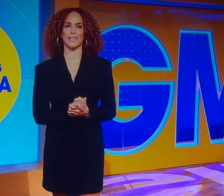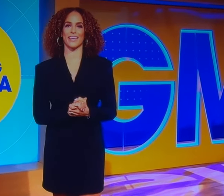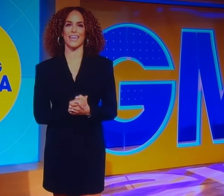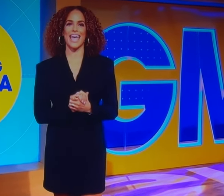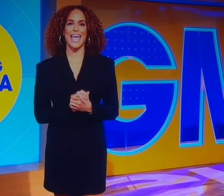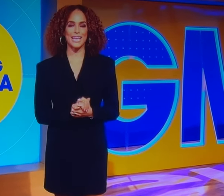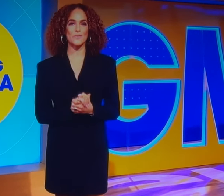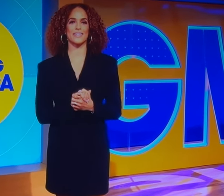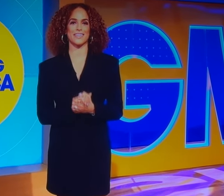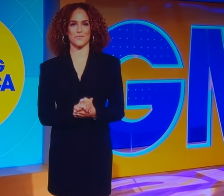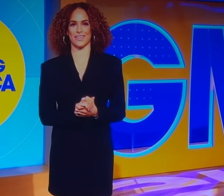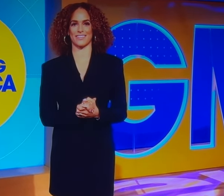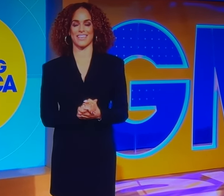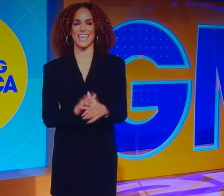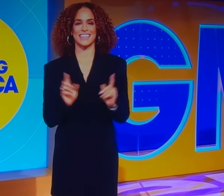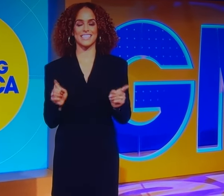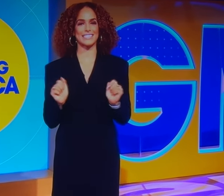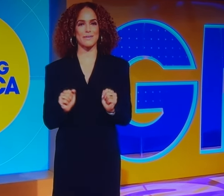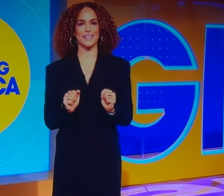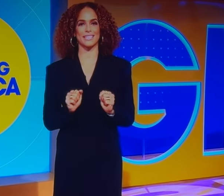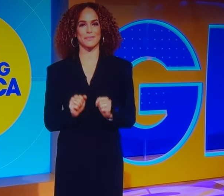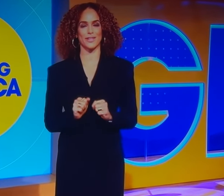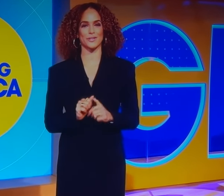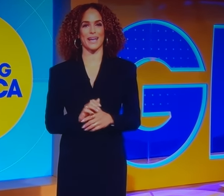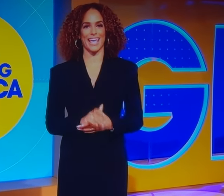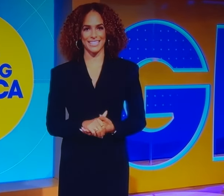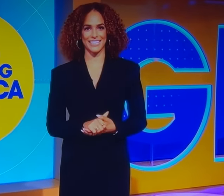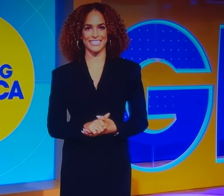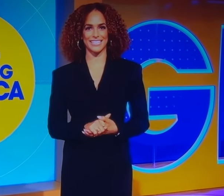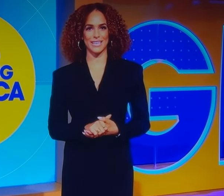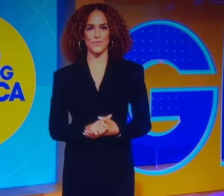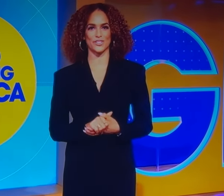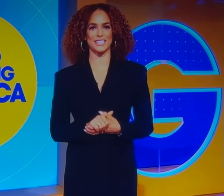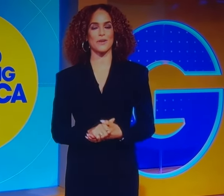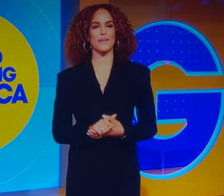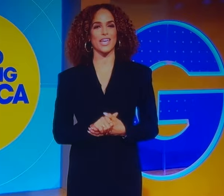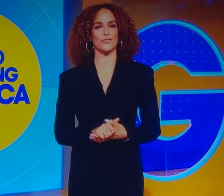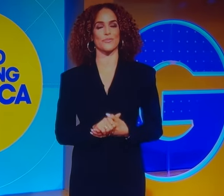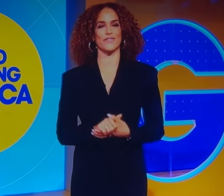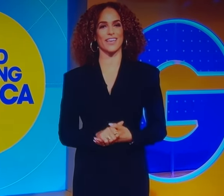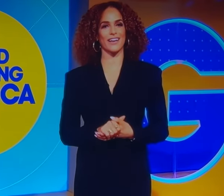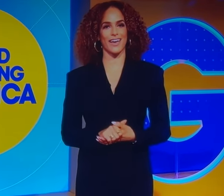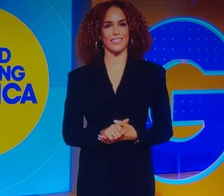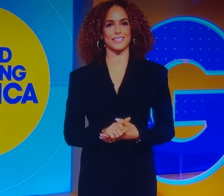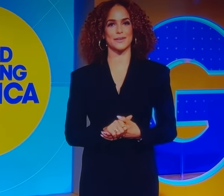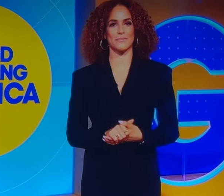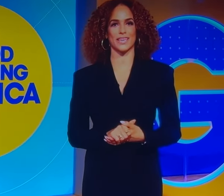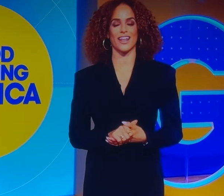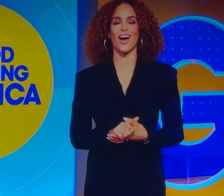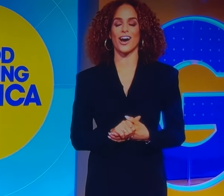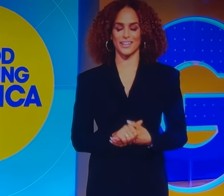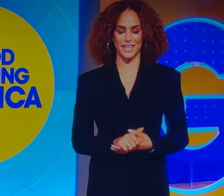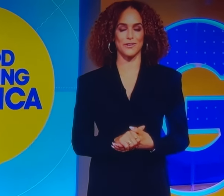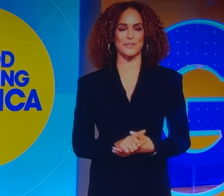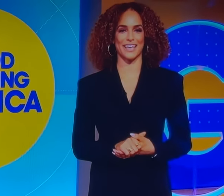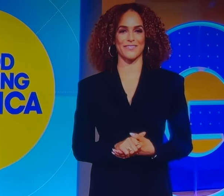play, anyone can win. This segment is sponsored by AT&T, which is helping a group of young athletes compete on a level playing